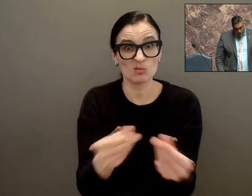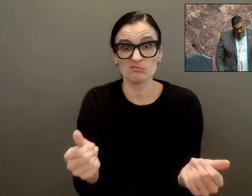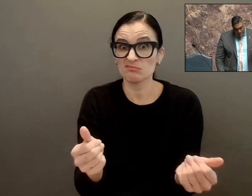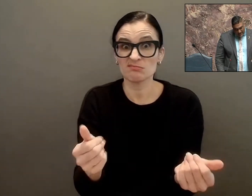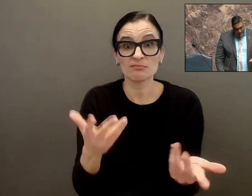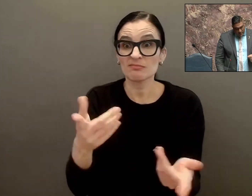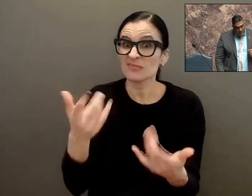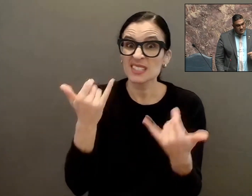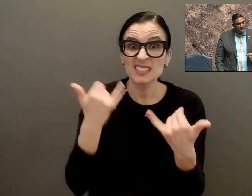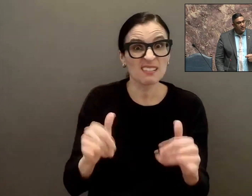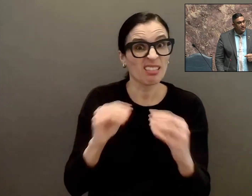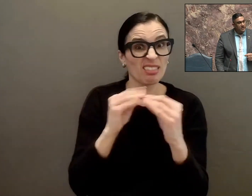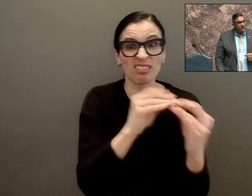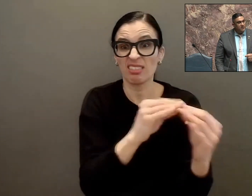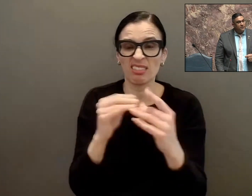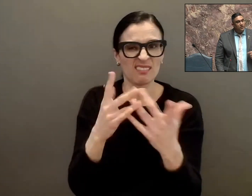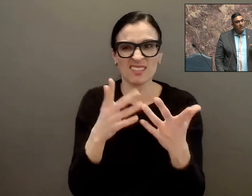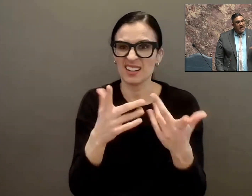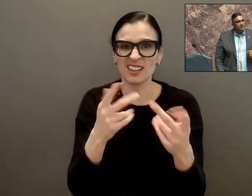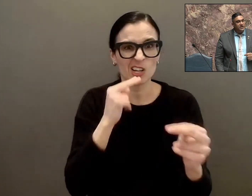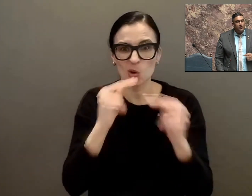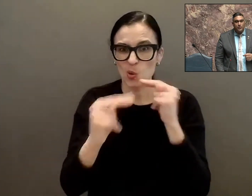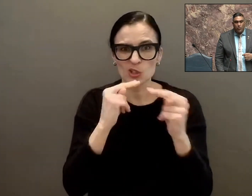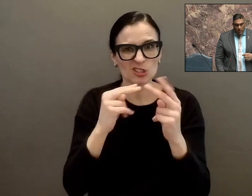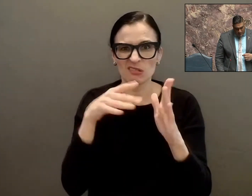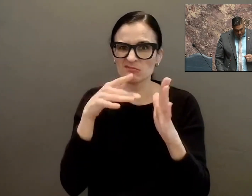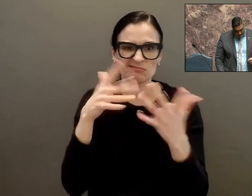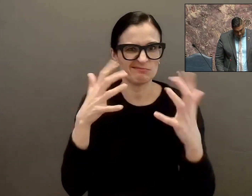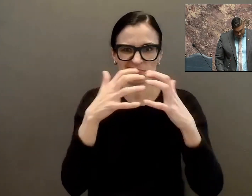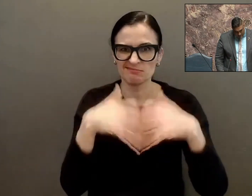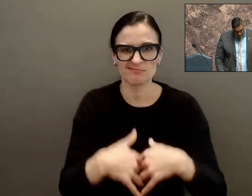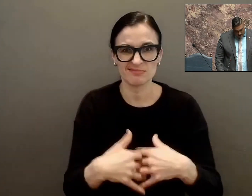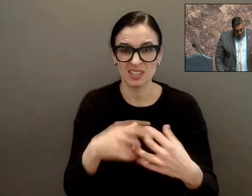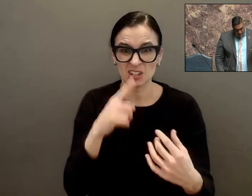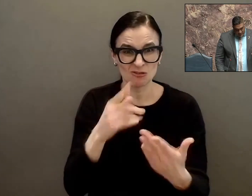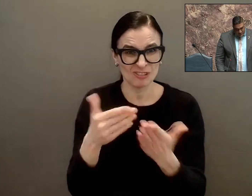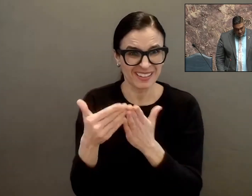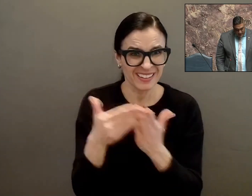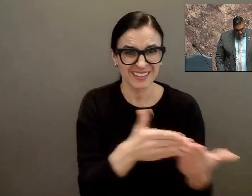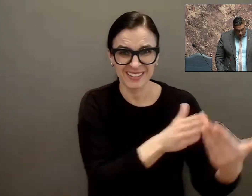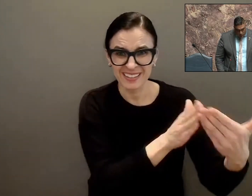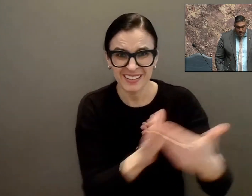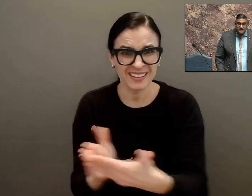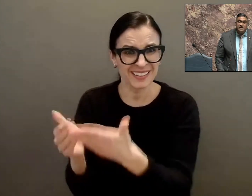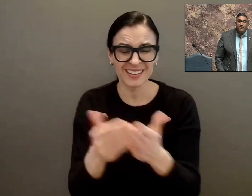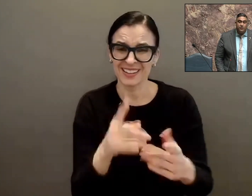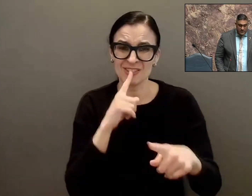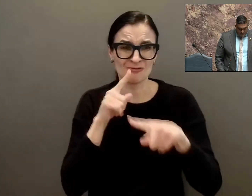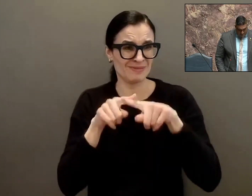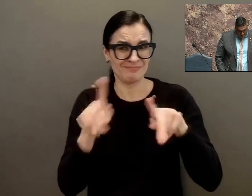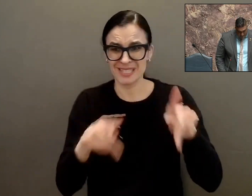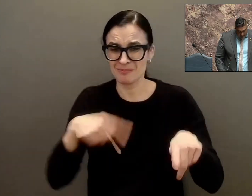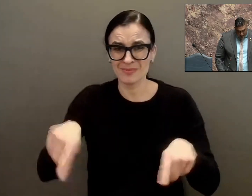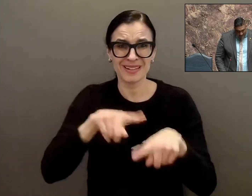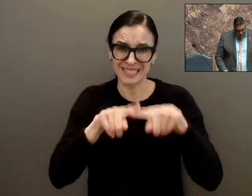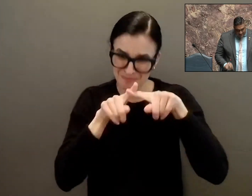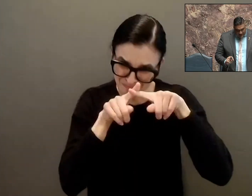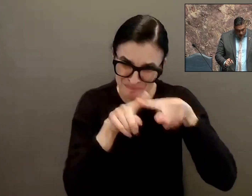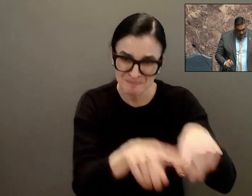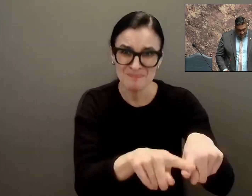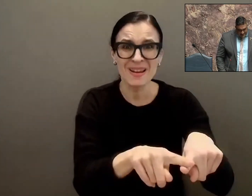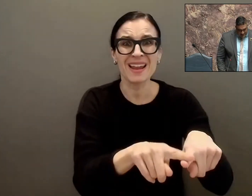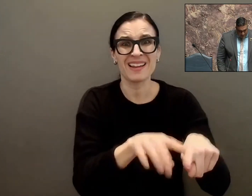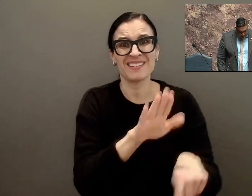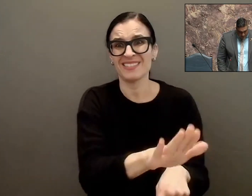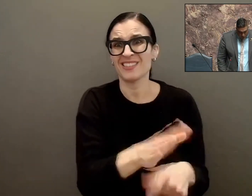that depend on this ferry for their livelihood and well-being. Mr. Speaker, will this government at the